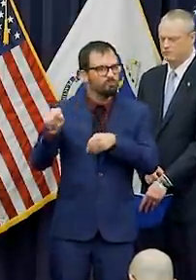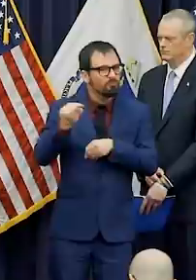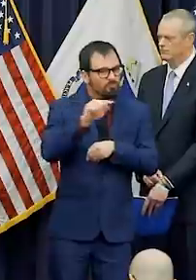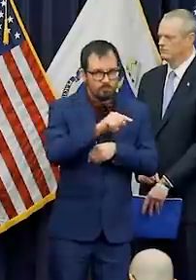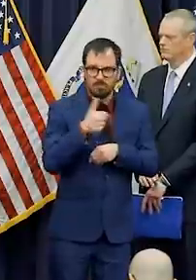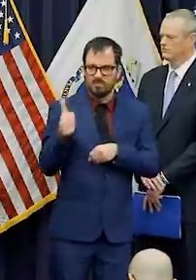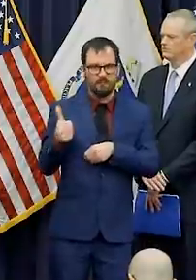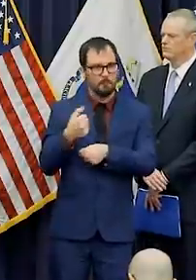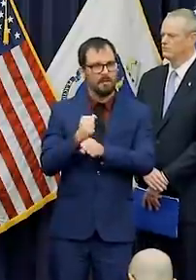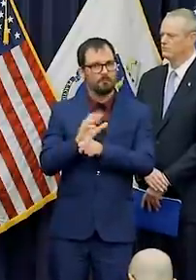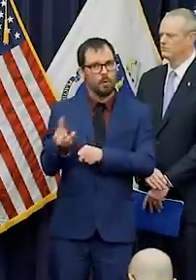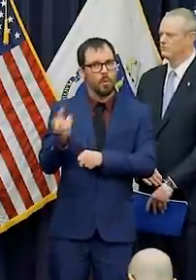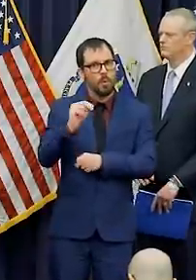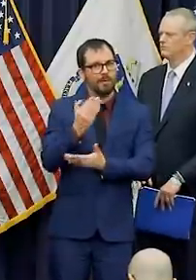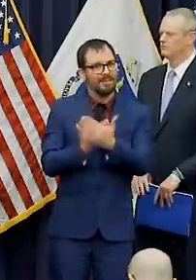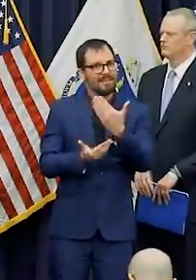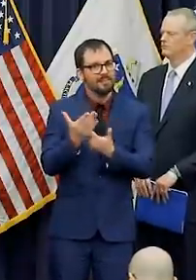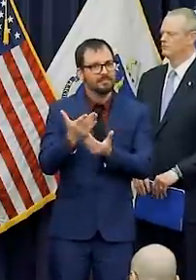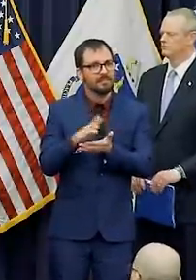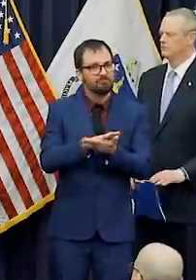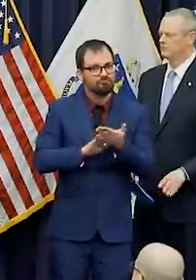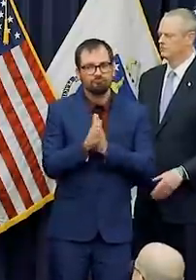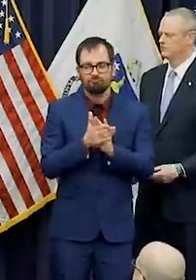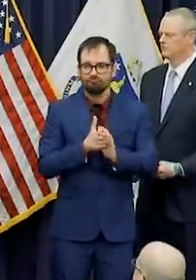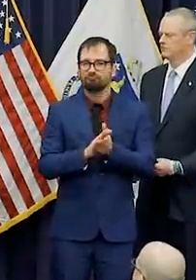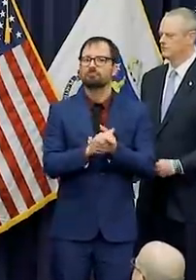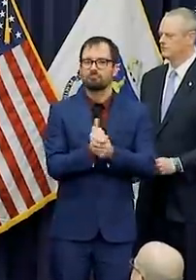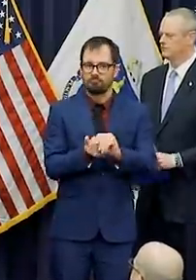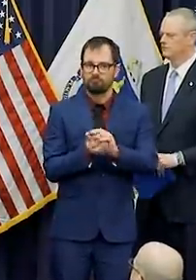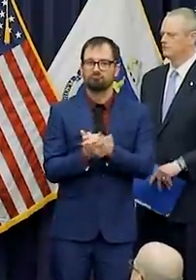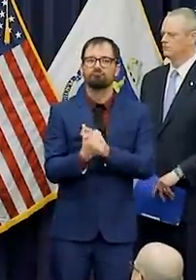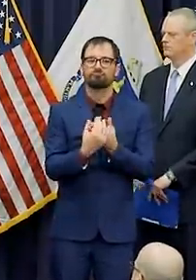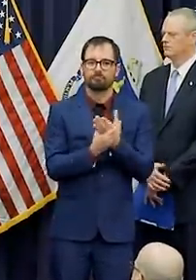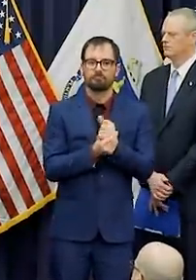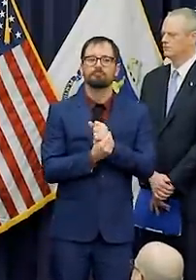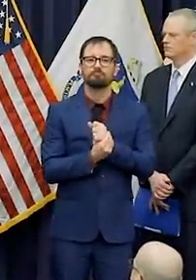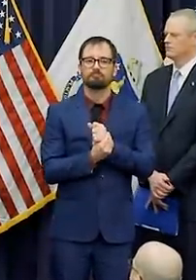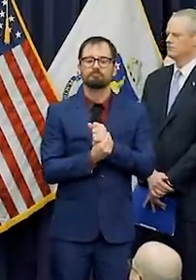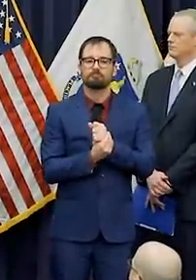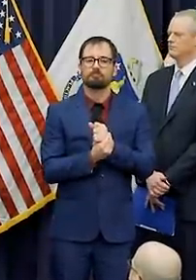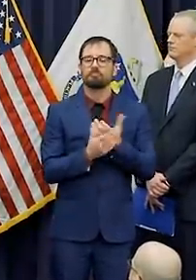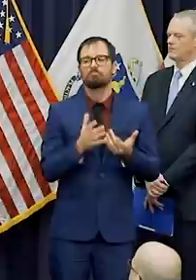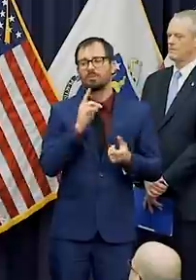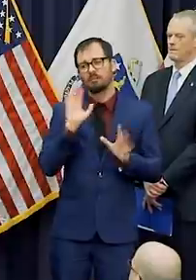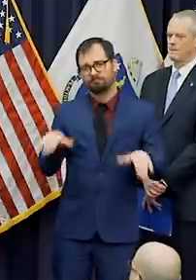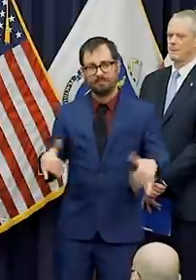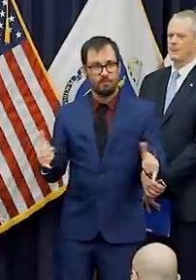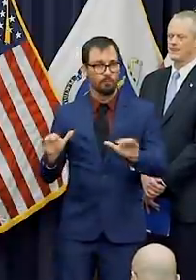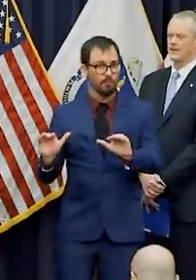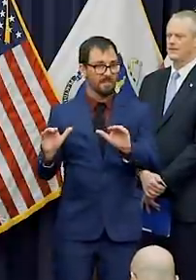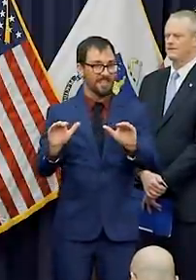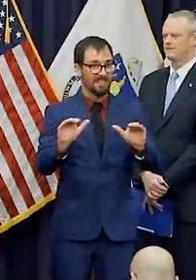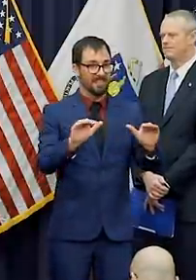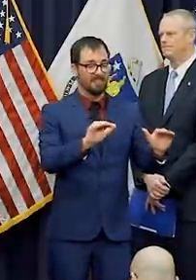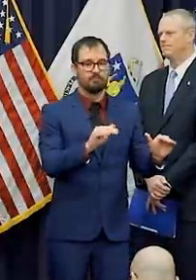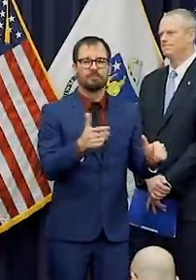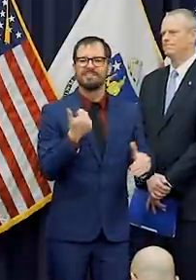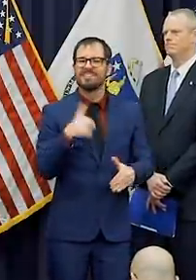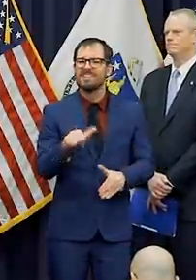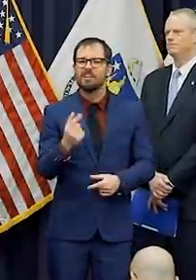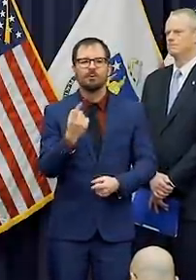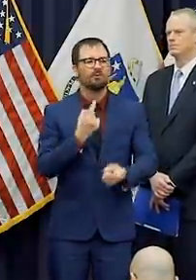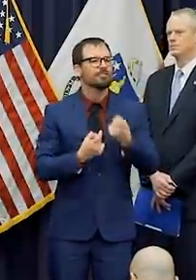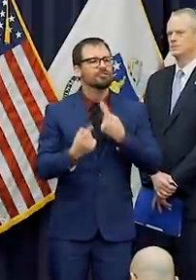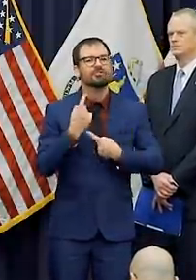I just want to remind residents of the Commonwealth, if you have questions, to please call 211. More